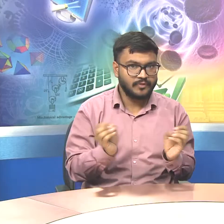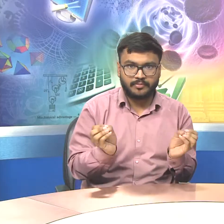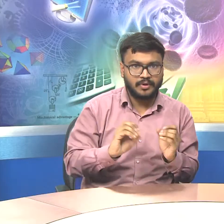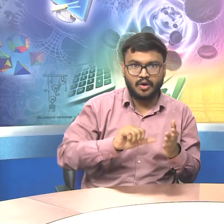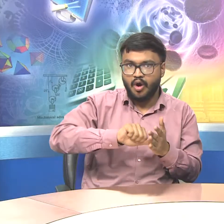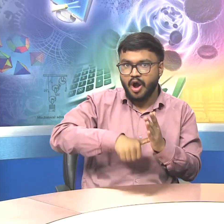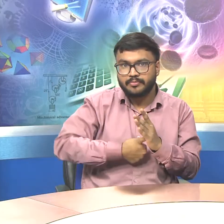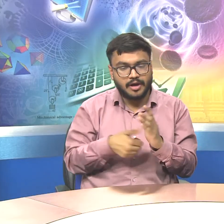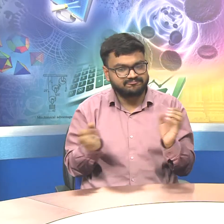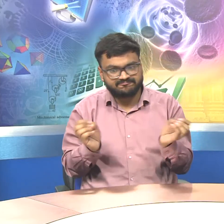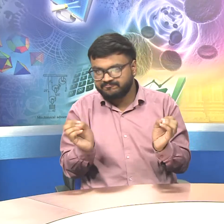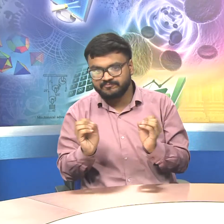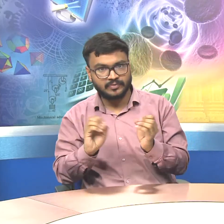Third is not possible.